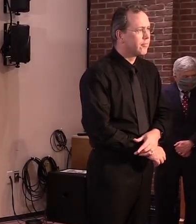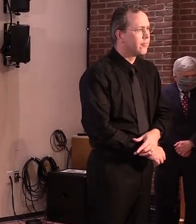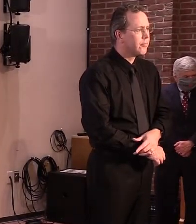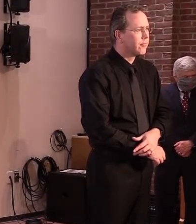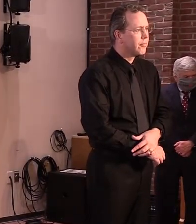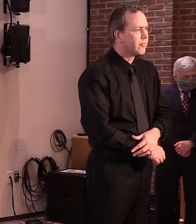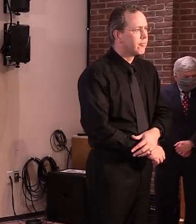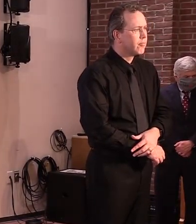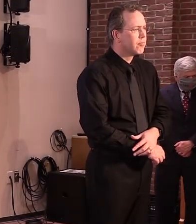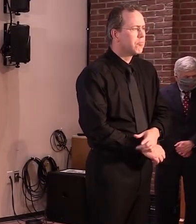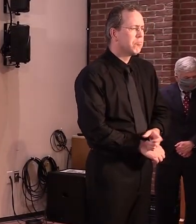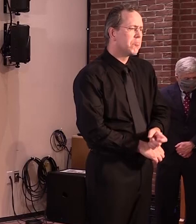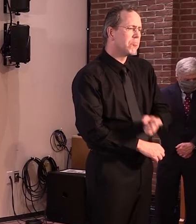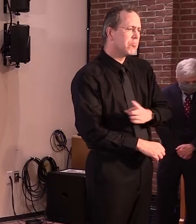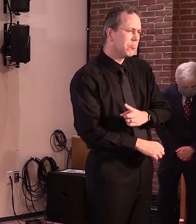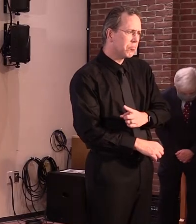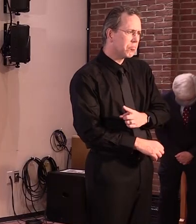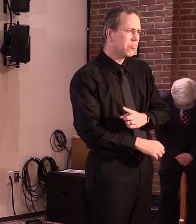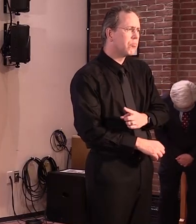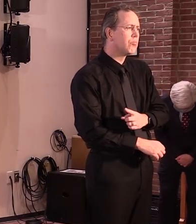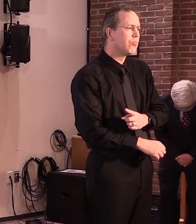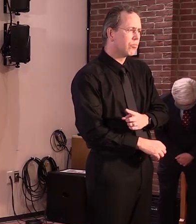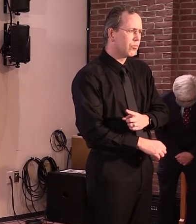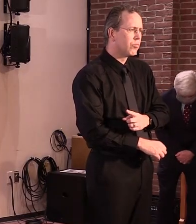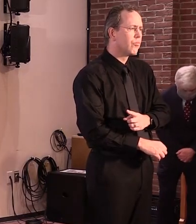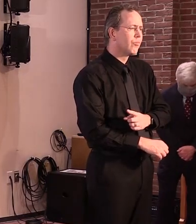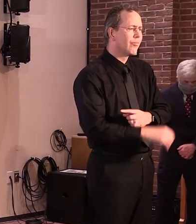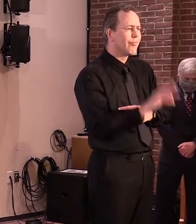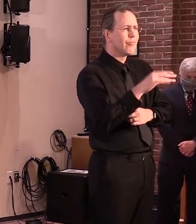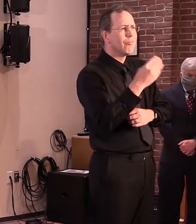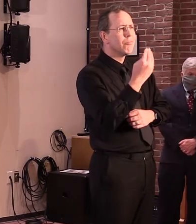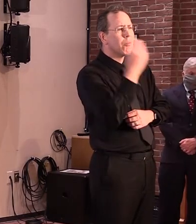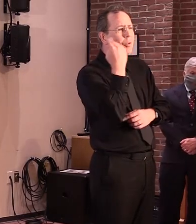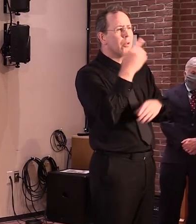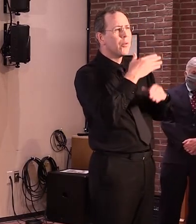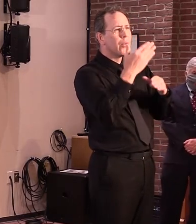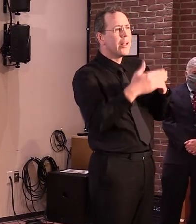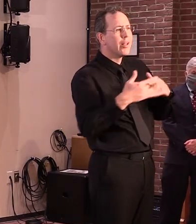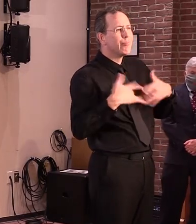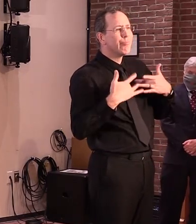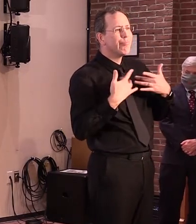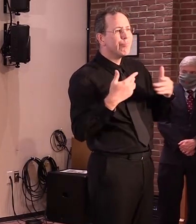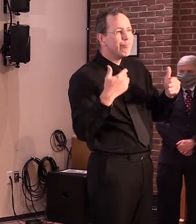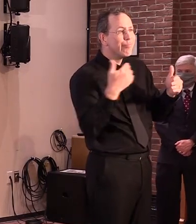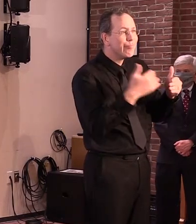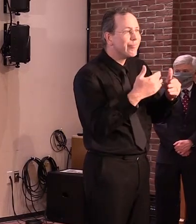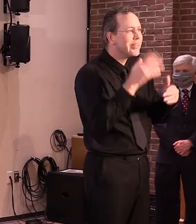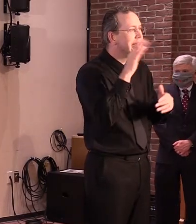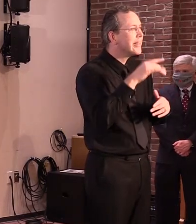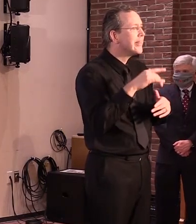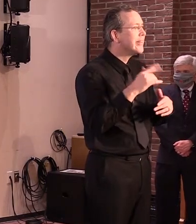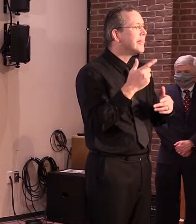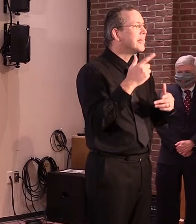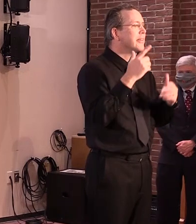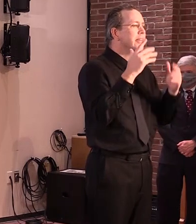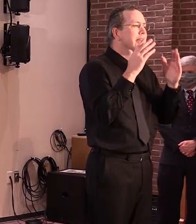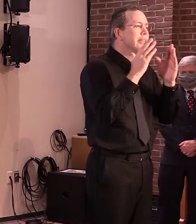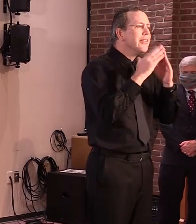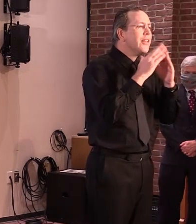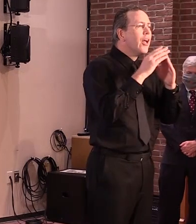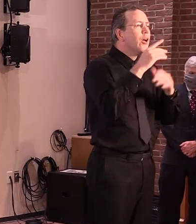Memorial Day weekend, it's a good time usually for municipal pools to reopen along with swimming pools